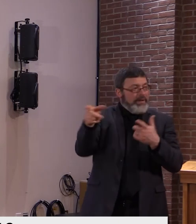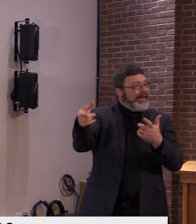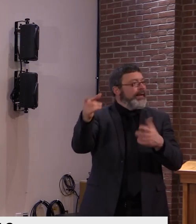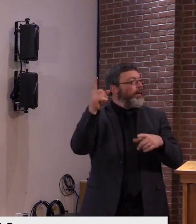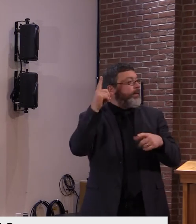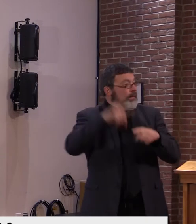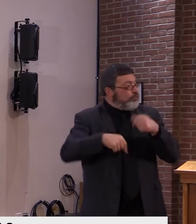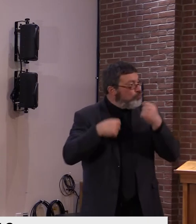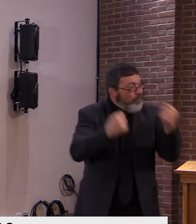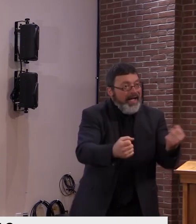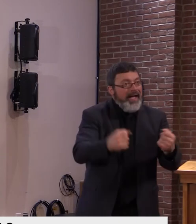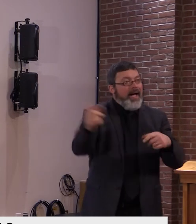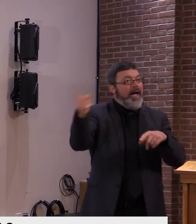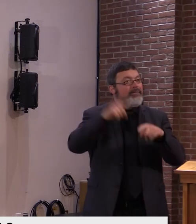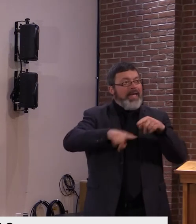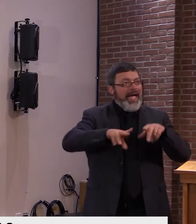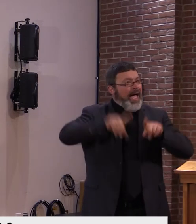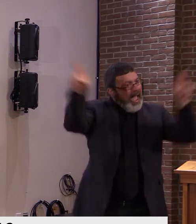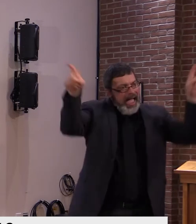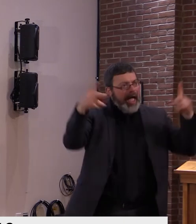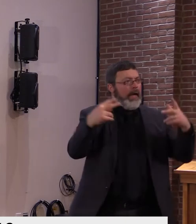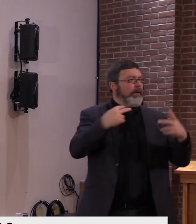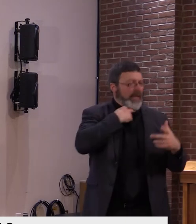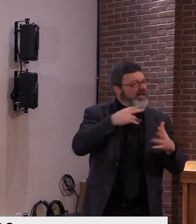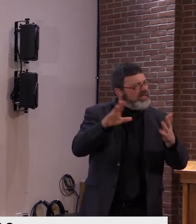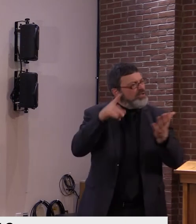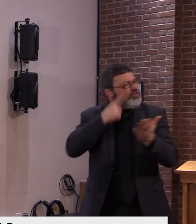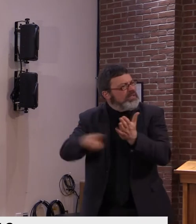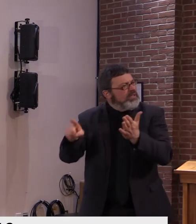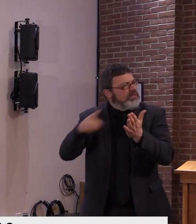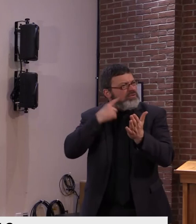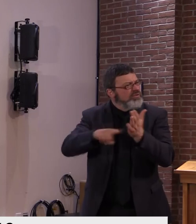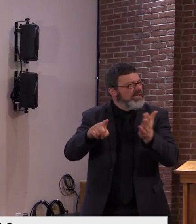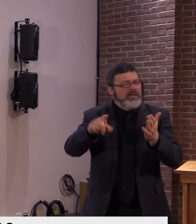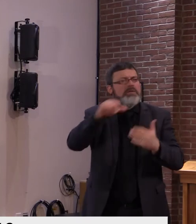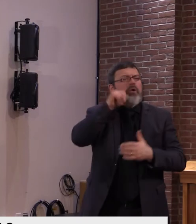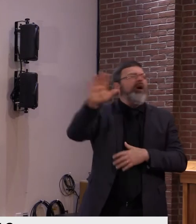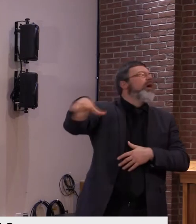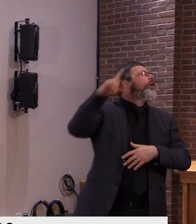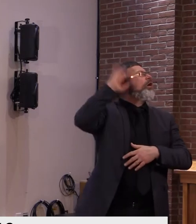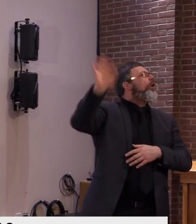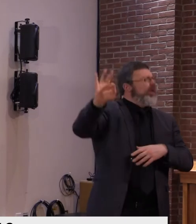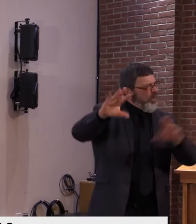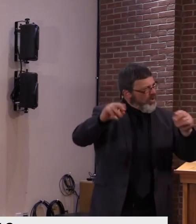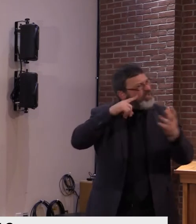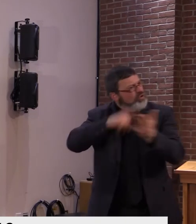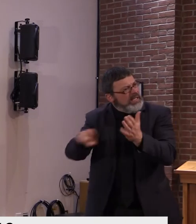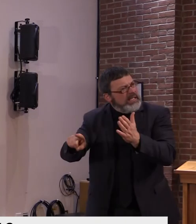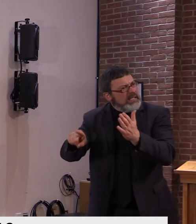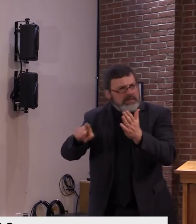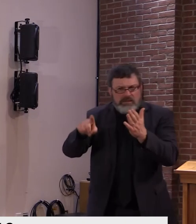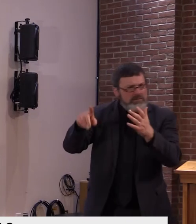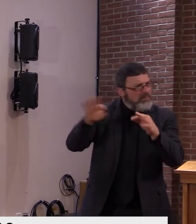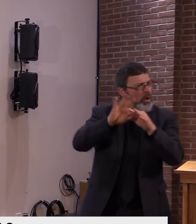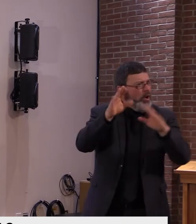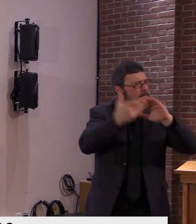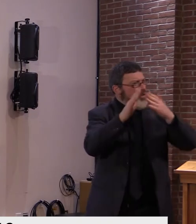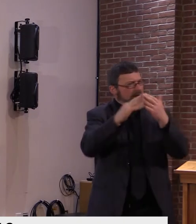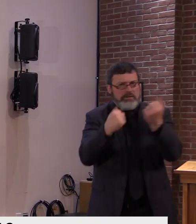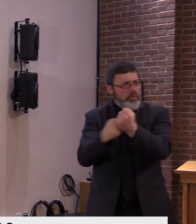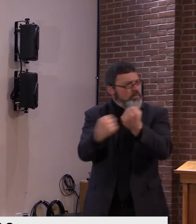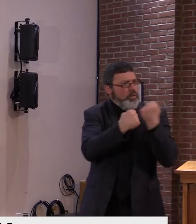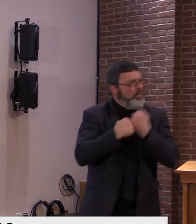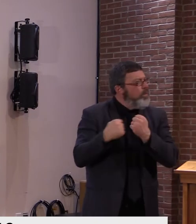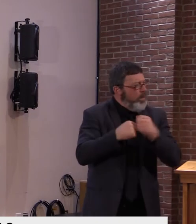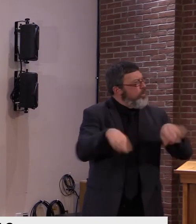them and just interacting. So anything we can do, again, each of us individually, would be